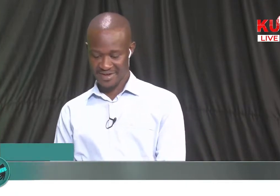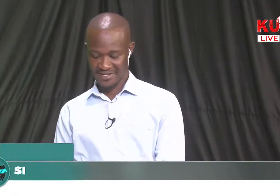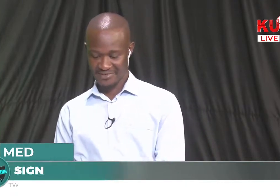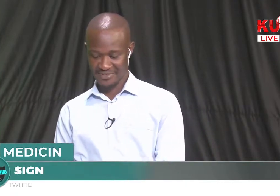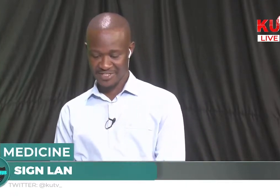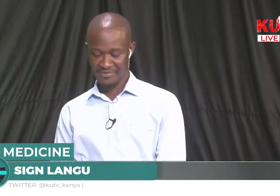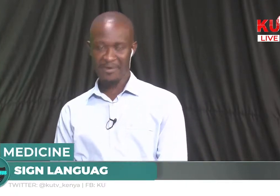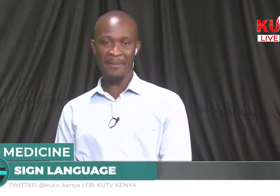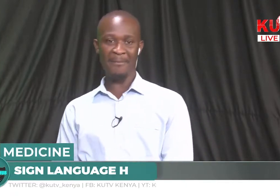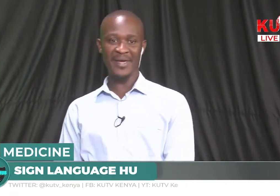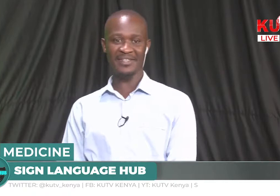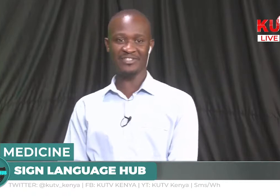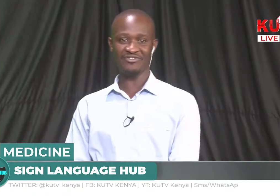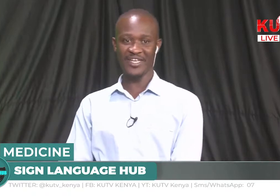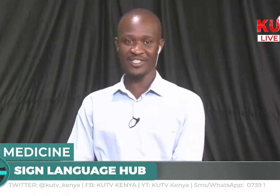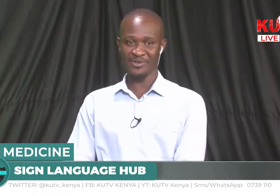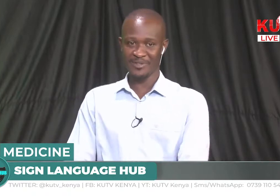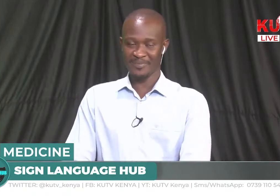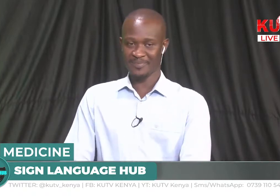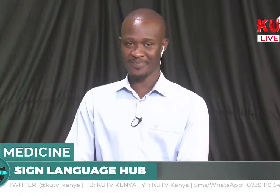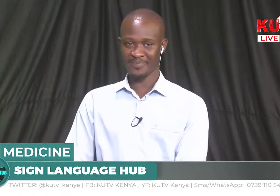let's continue. Menstruation.